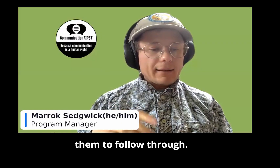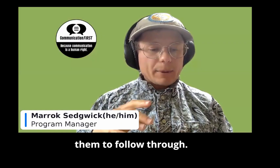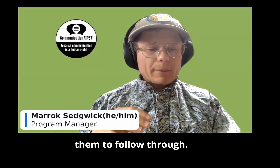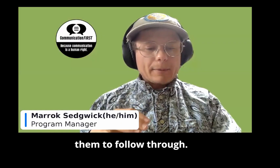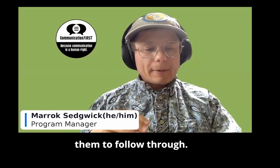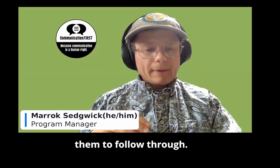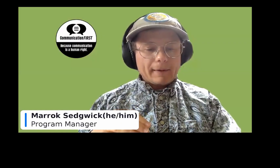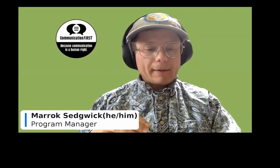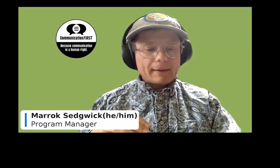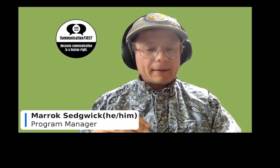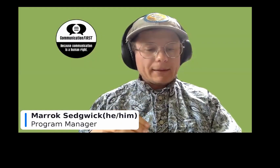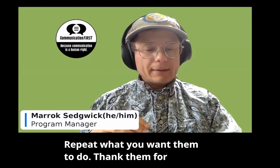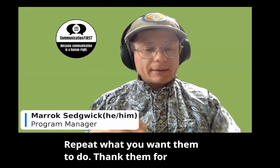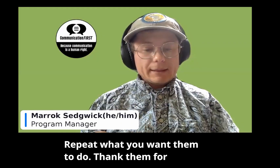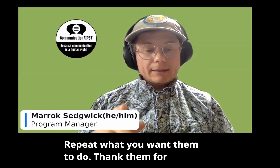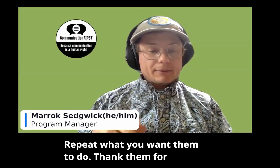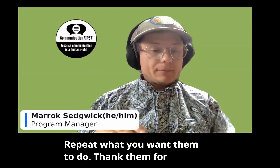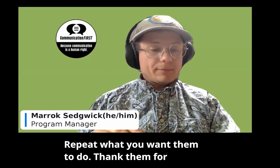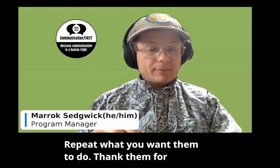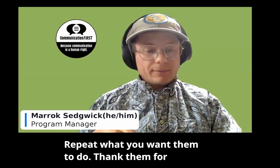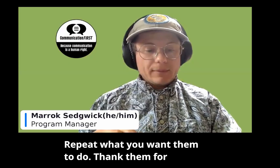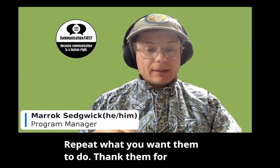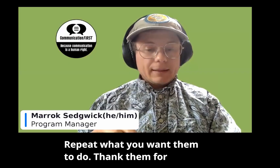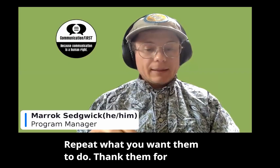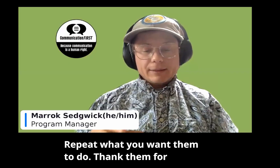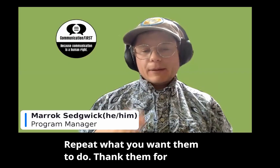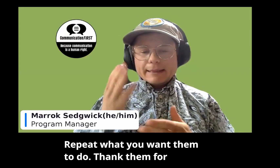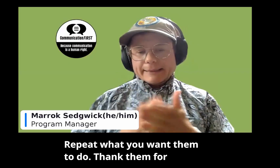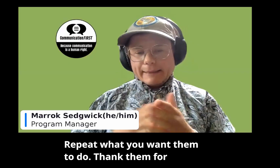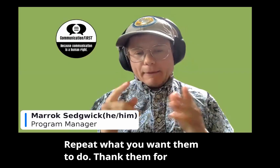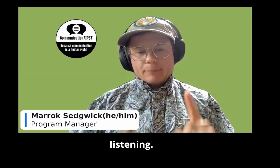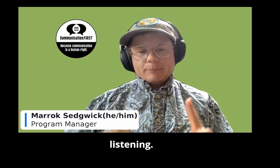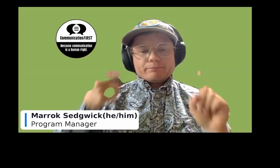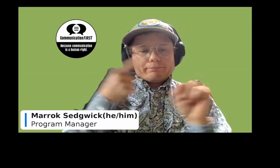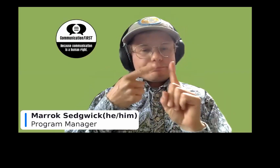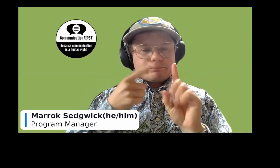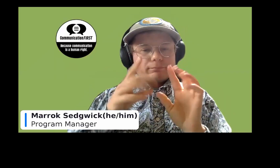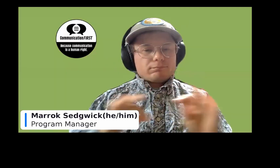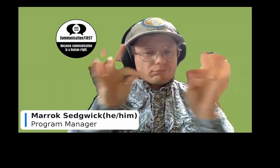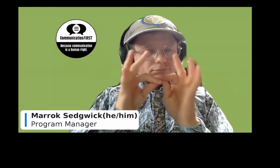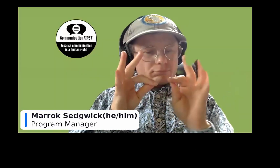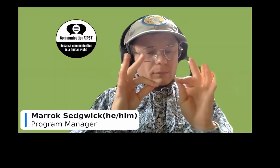for them to follow through. Repeat what you want them to do. Thank them for listening.